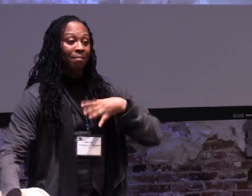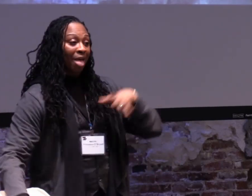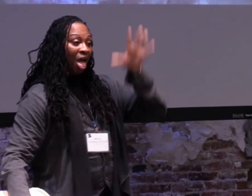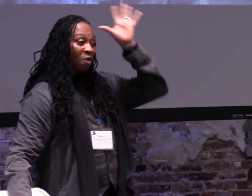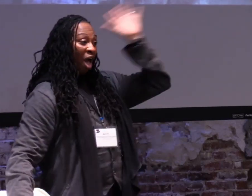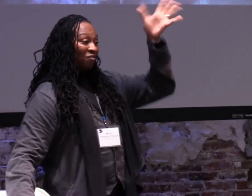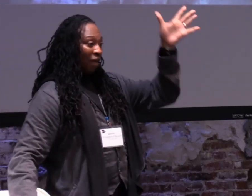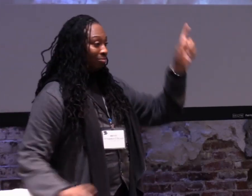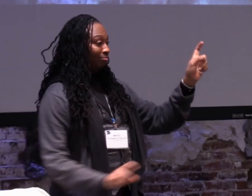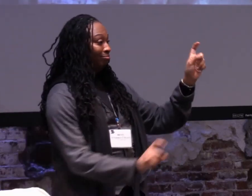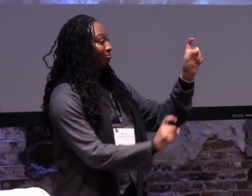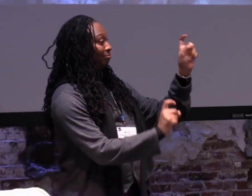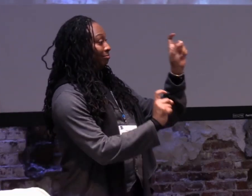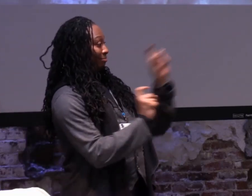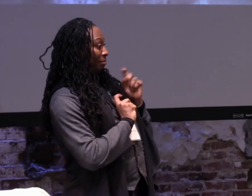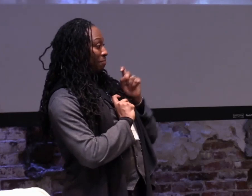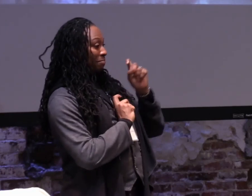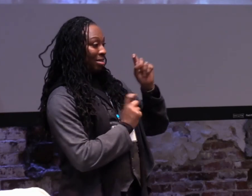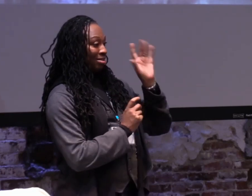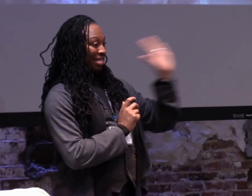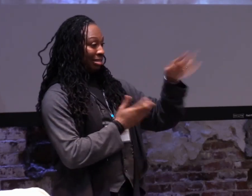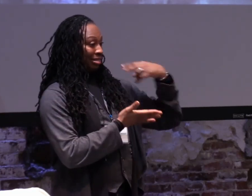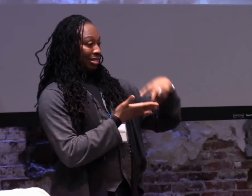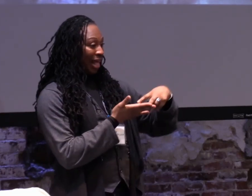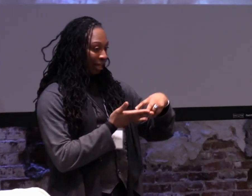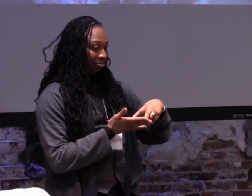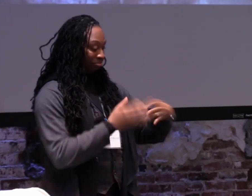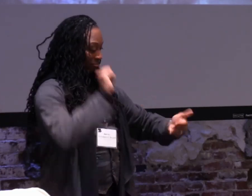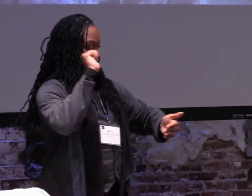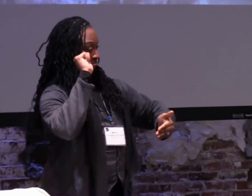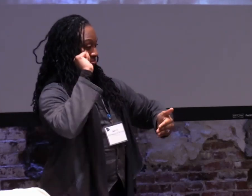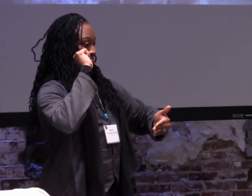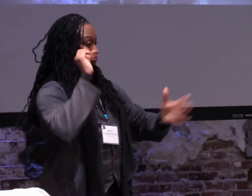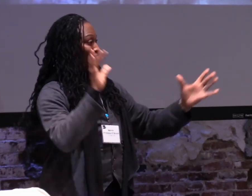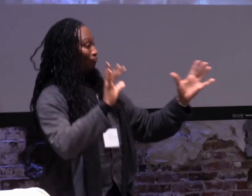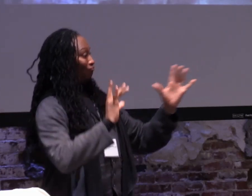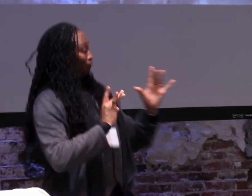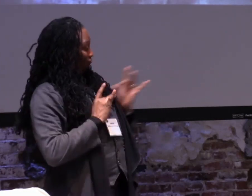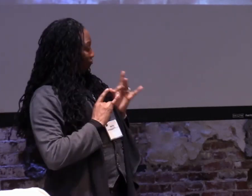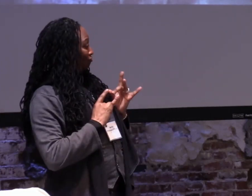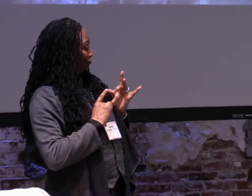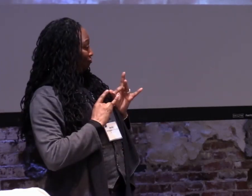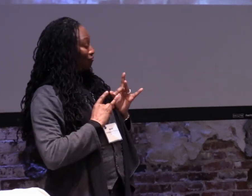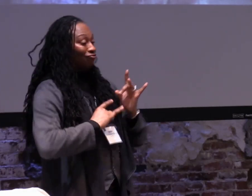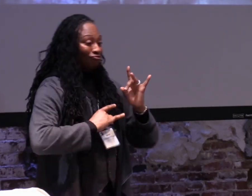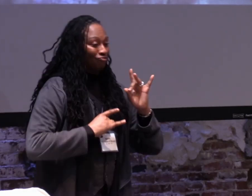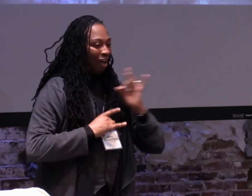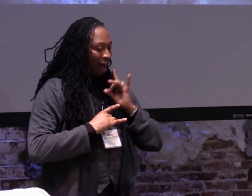shoe. It was a shoe that was given to me from my grandfather. He was a dancer.